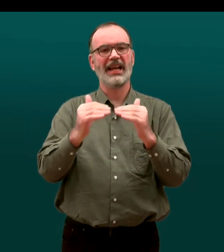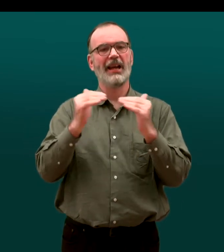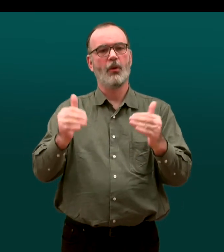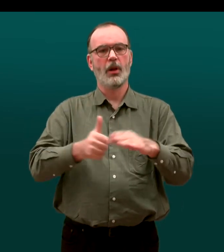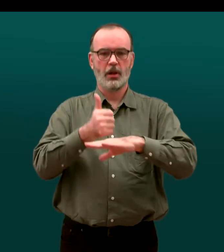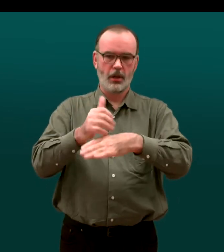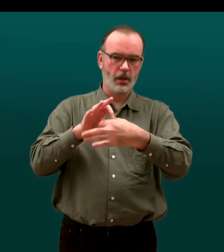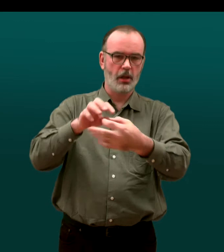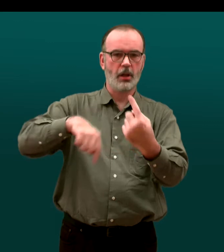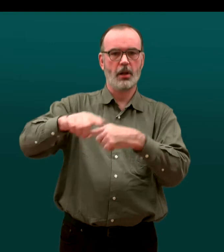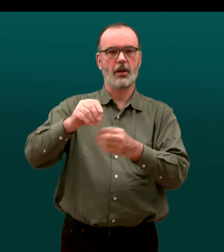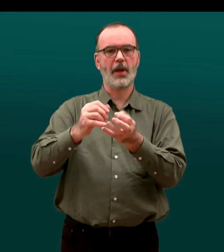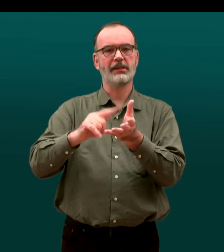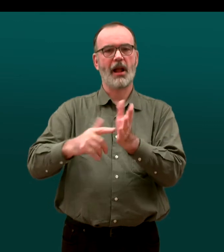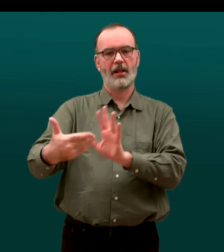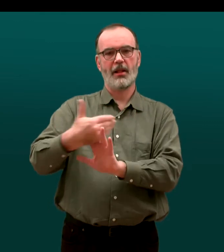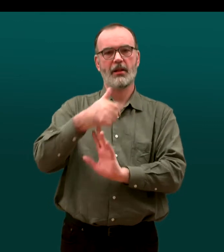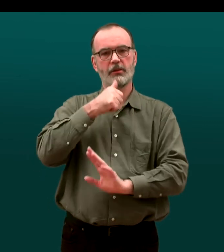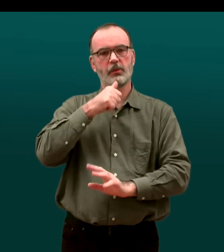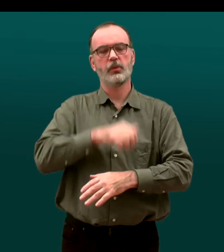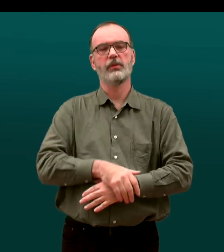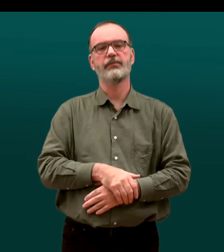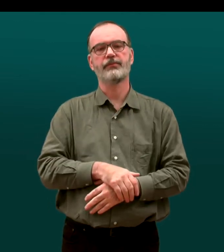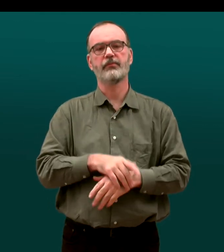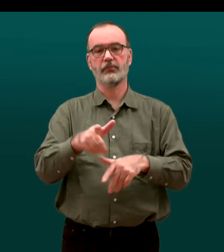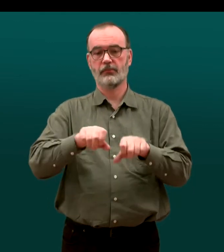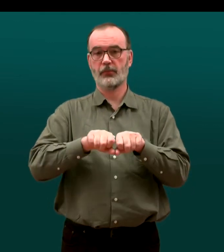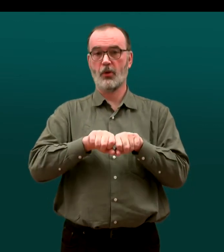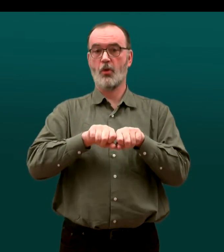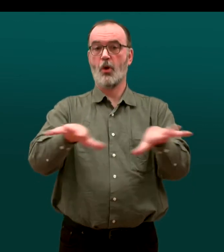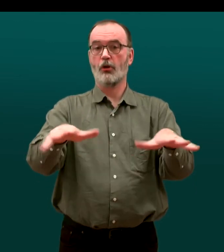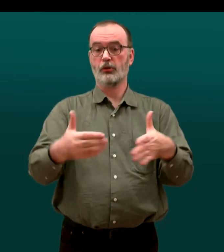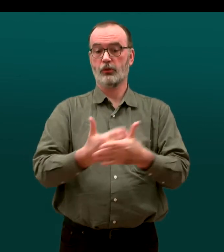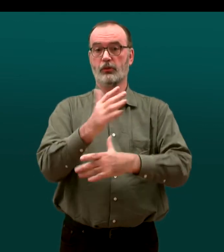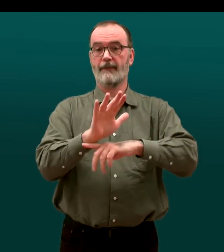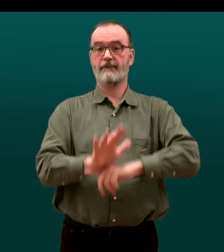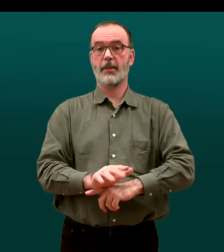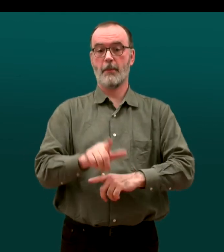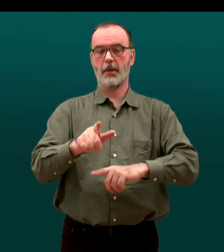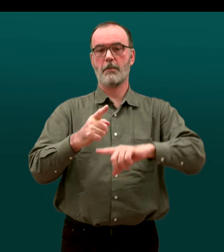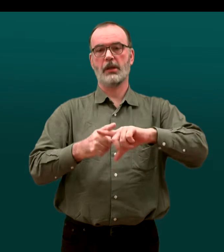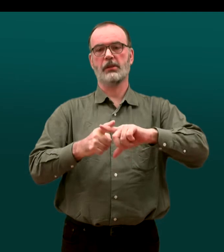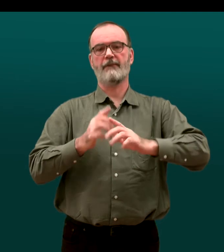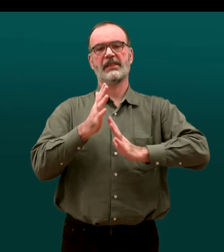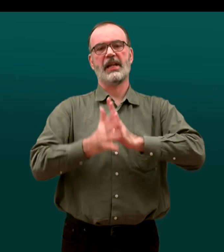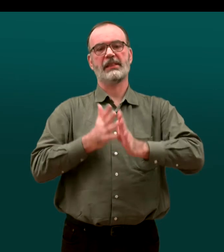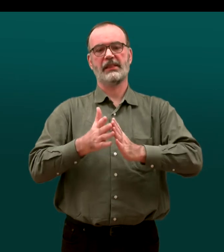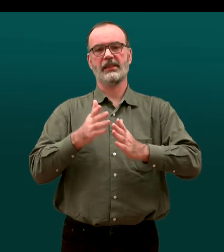offered on a fair and equal basis to BSL users. Launch a suite of films, Positive Signs,